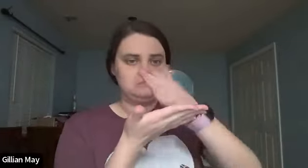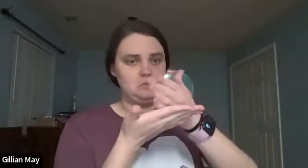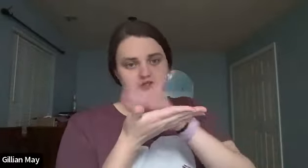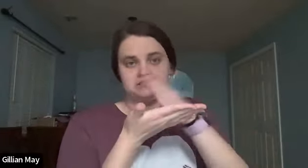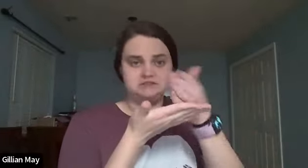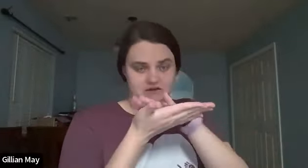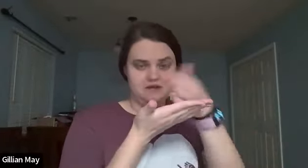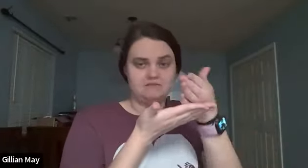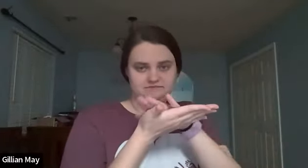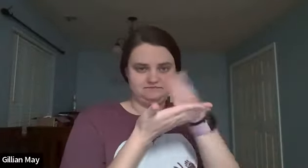Or just chef, yeah.